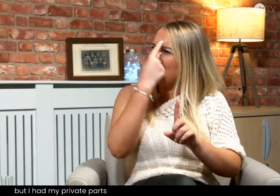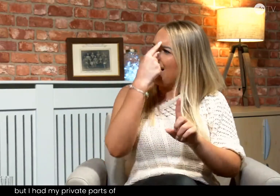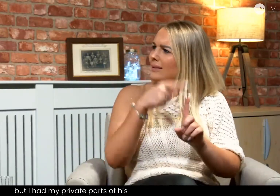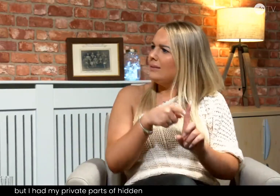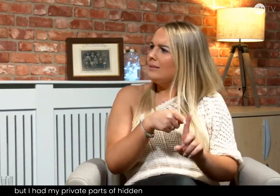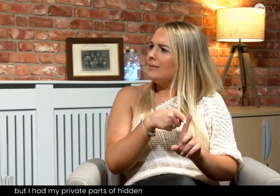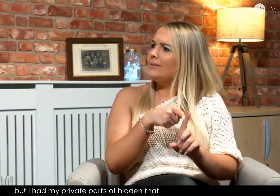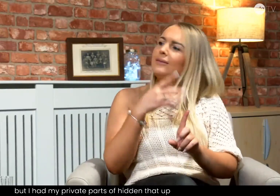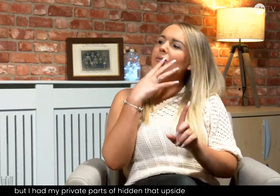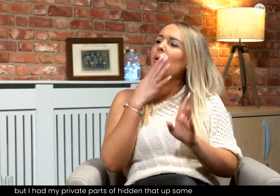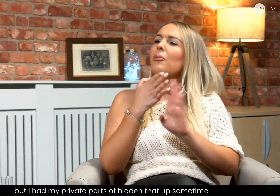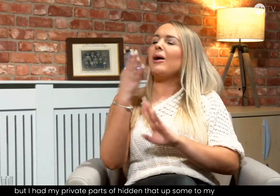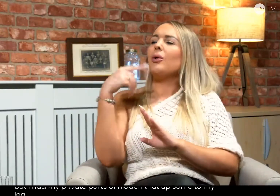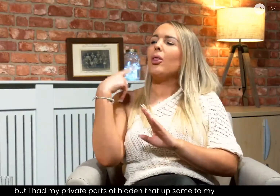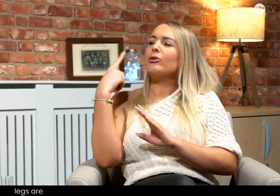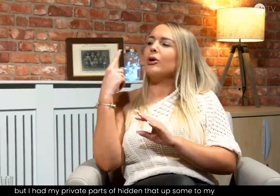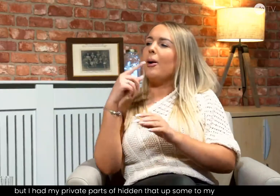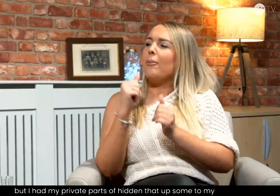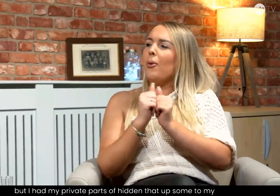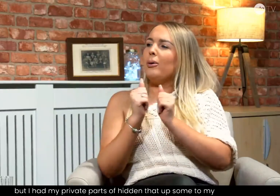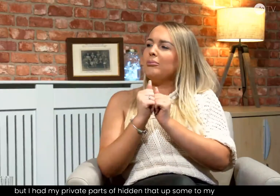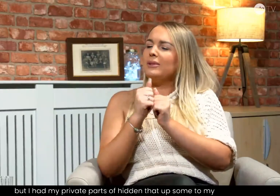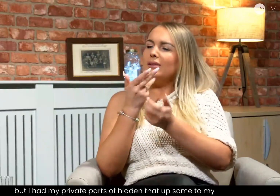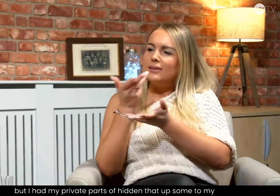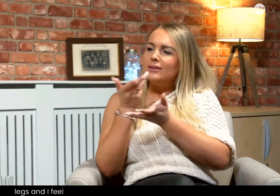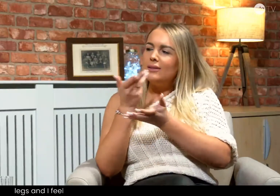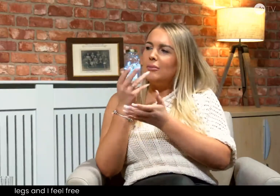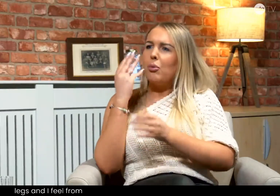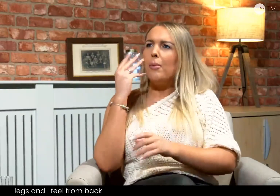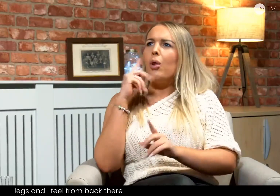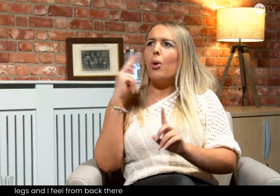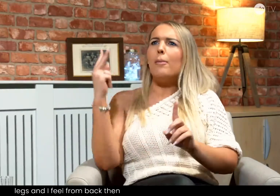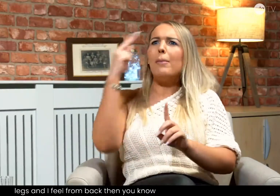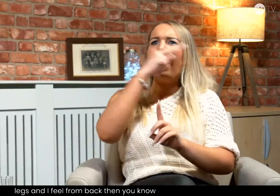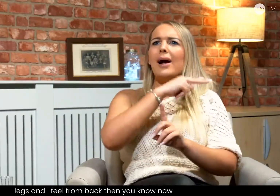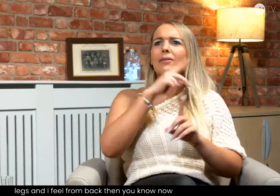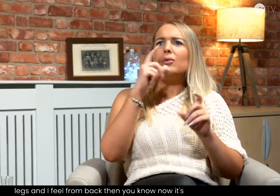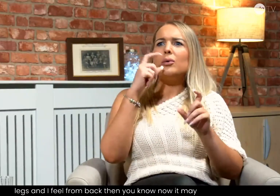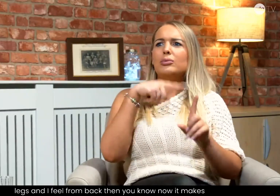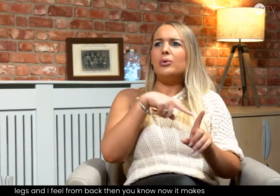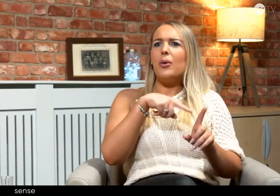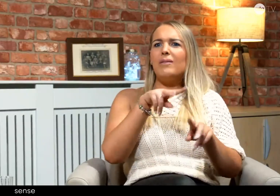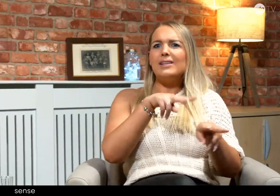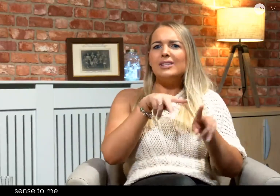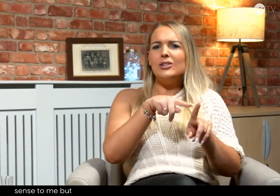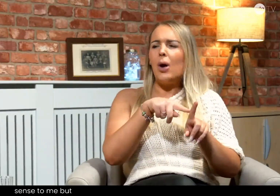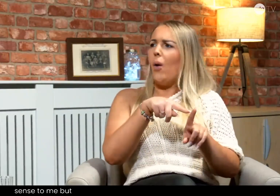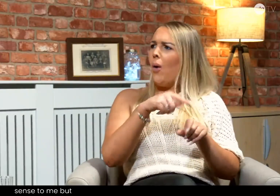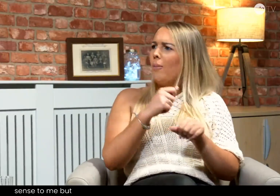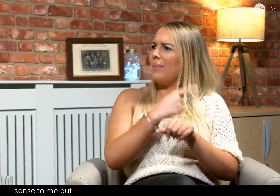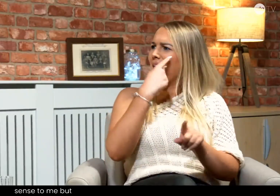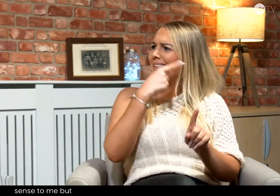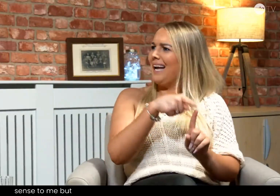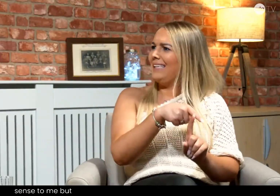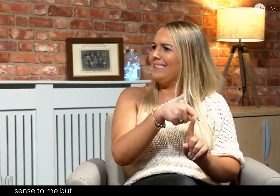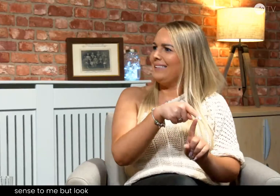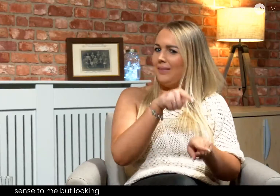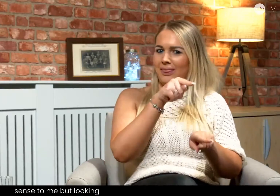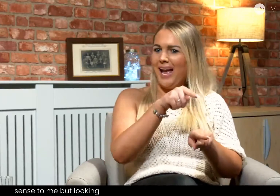and I feel from back then, you know, now it makes sense to me, but looking back at photos and videos